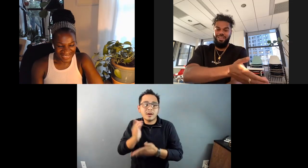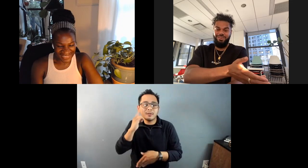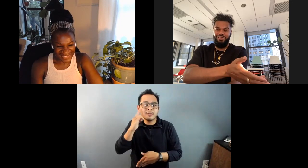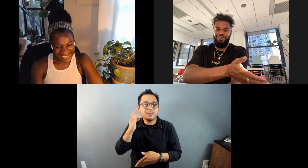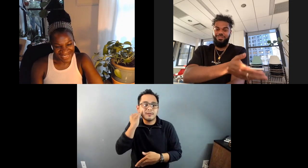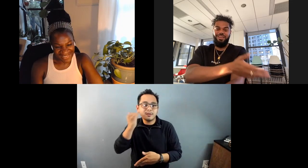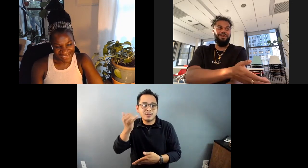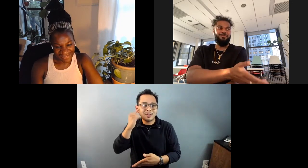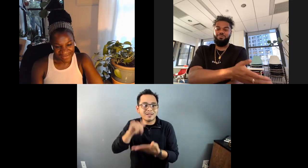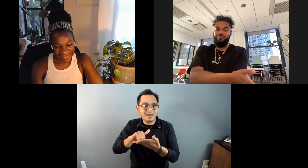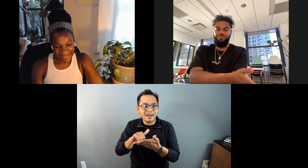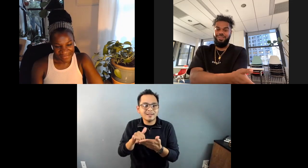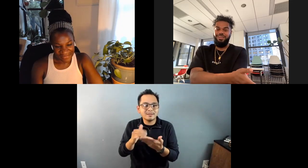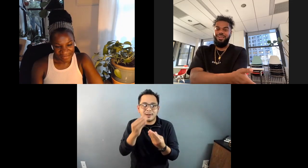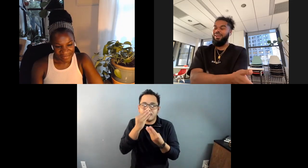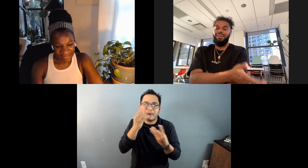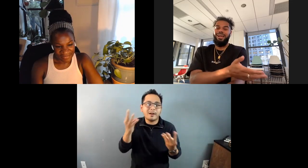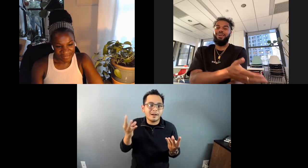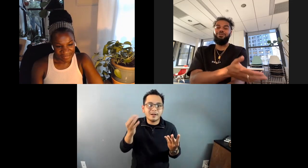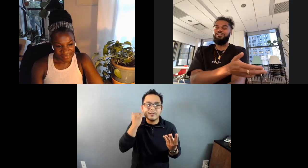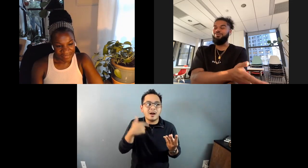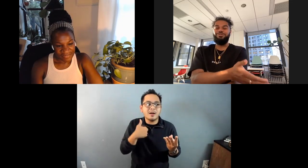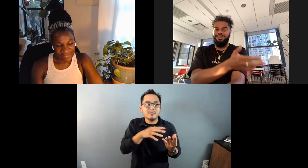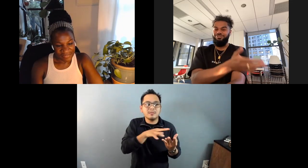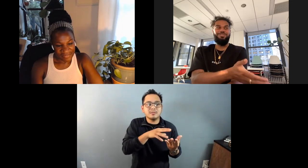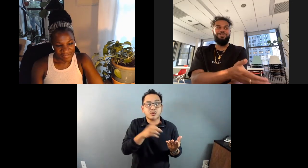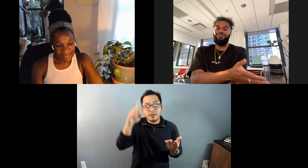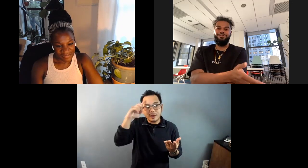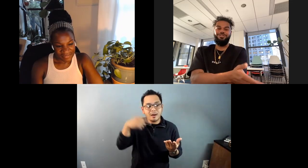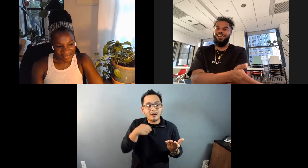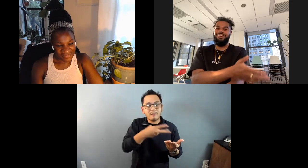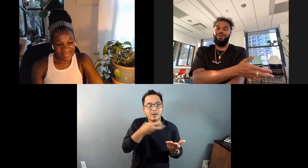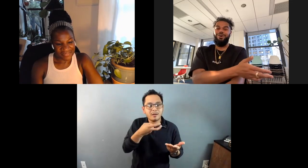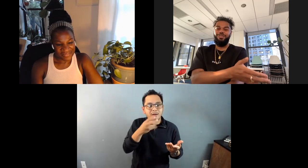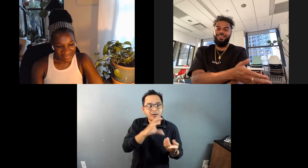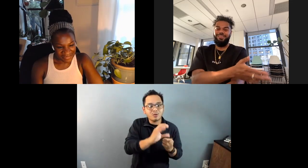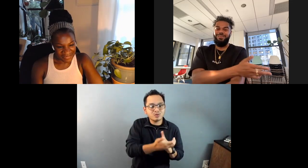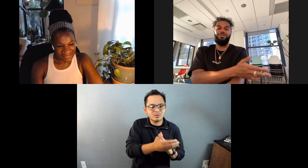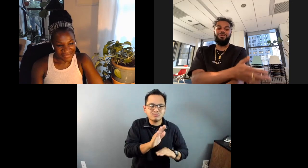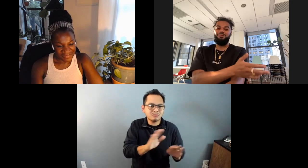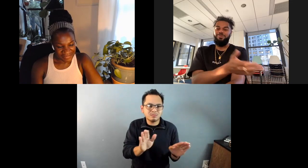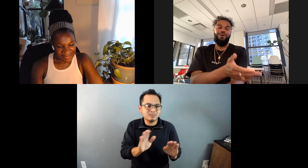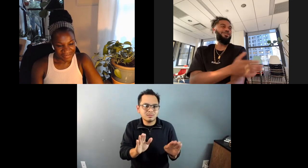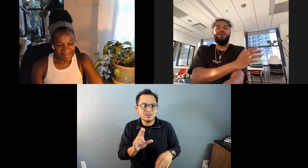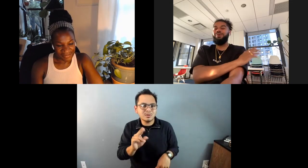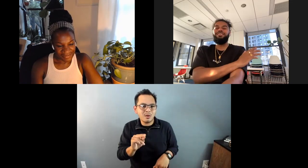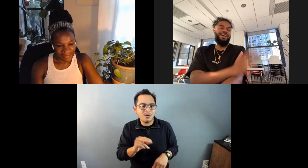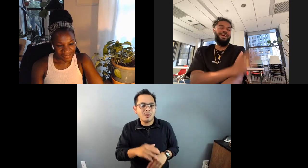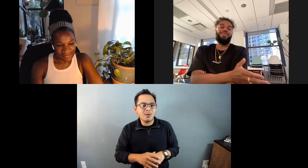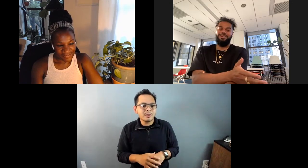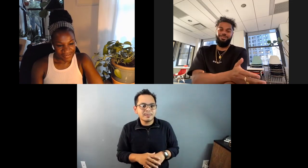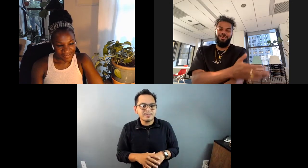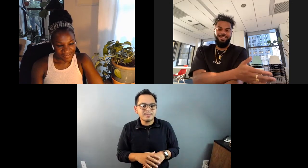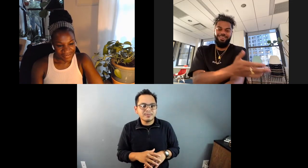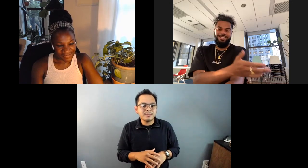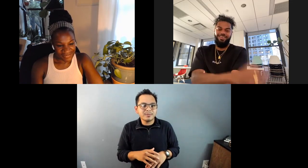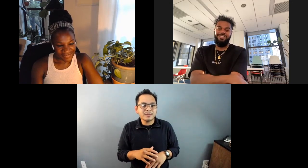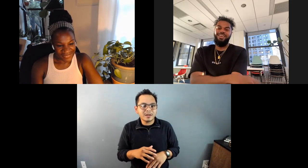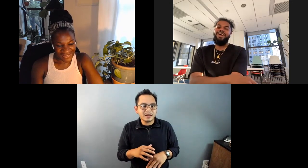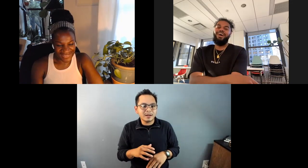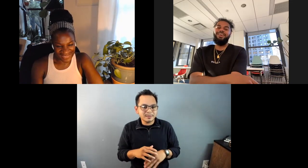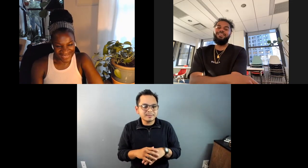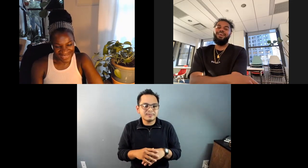Yeah, this many quotas and like all that. And it's like, it's just the world. Like it's just yeah, reflect the world. Um,